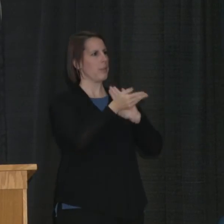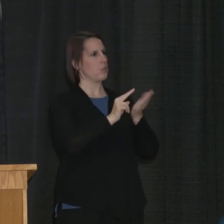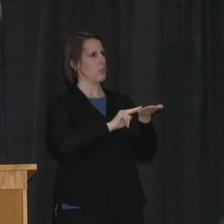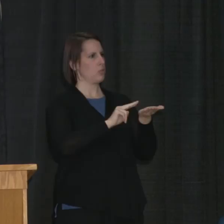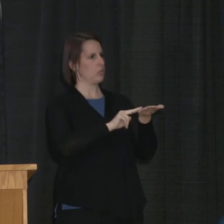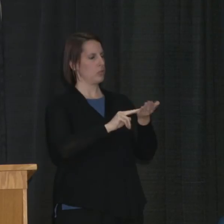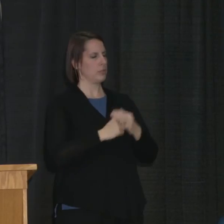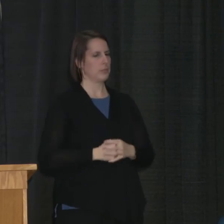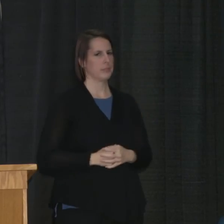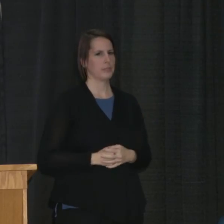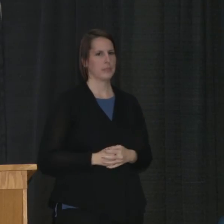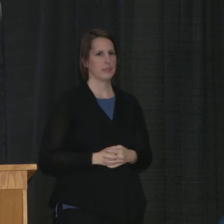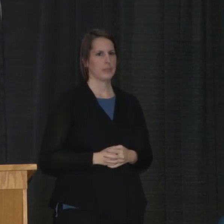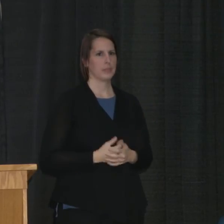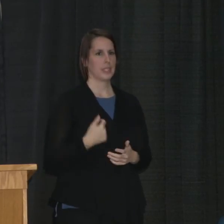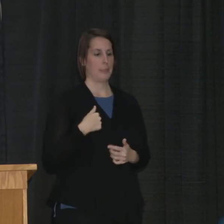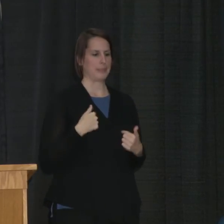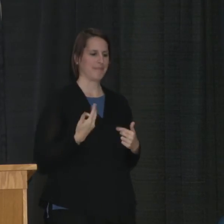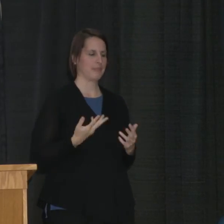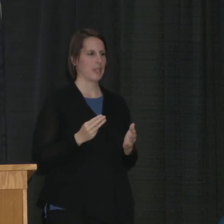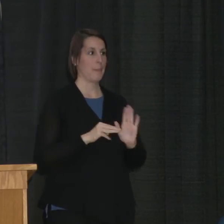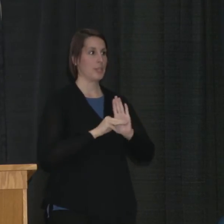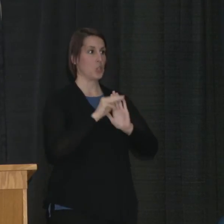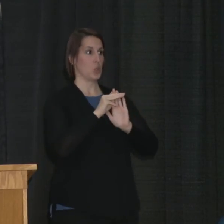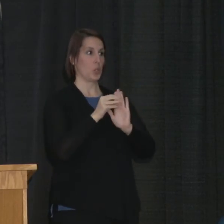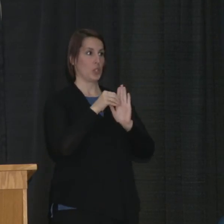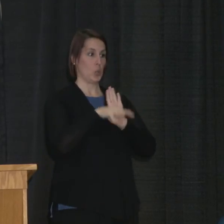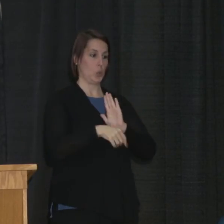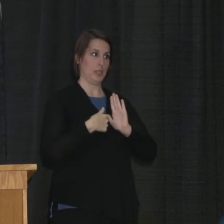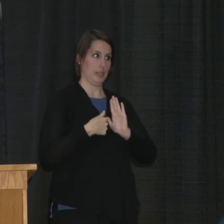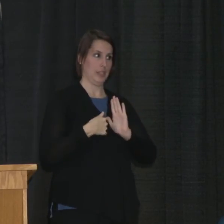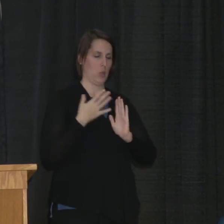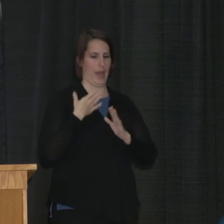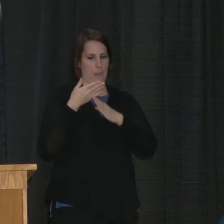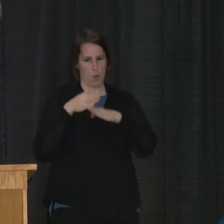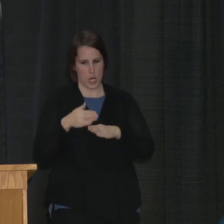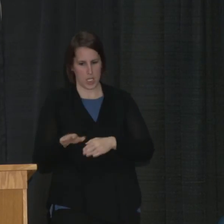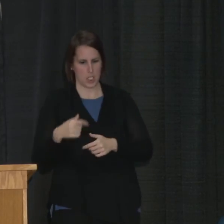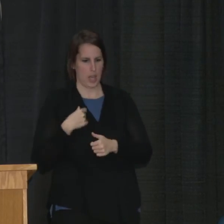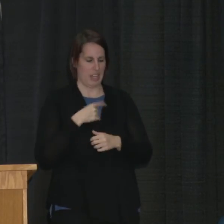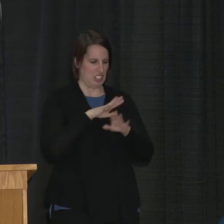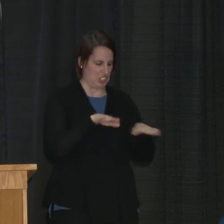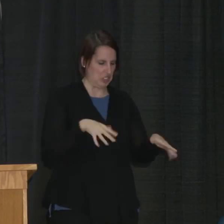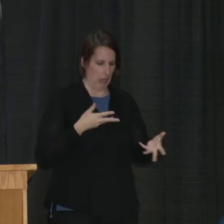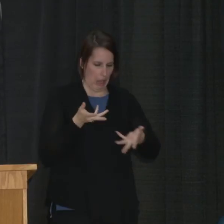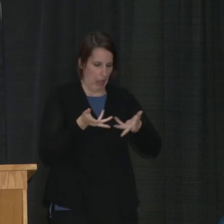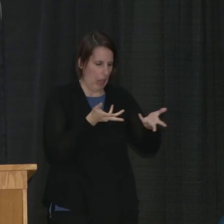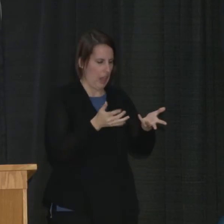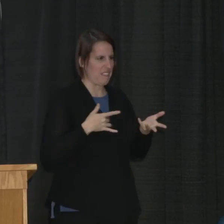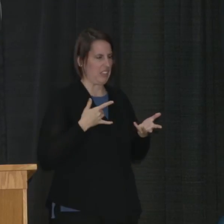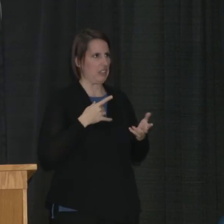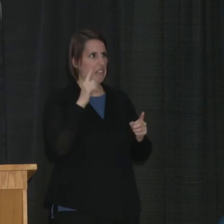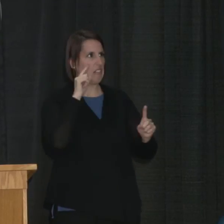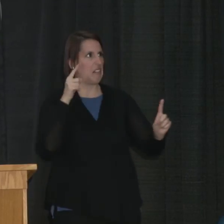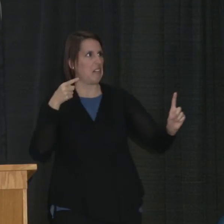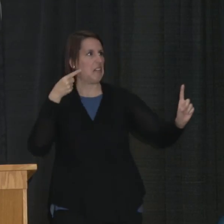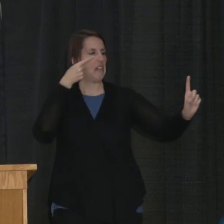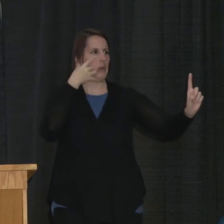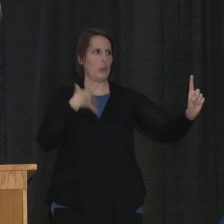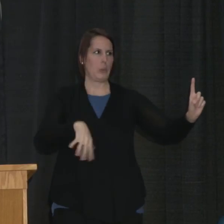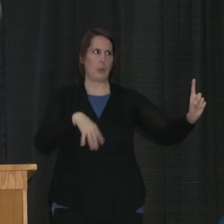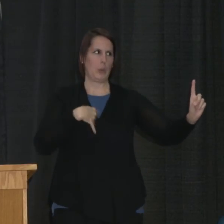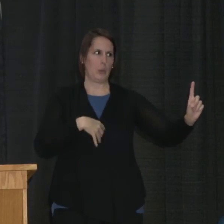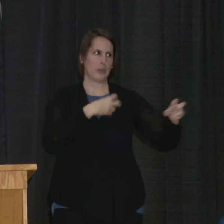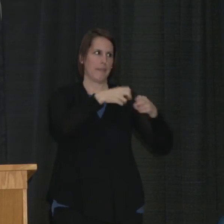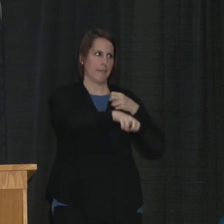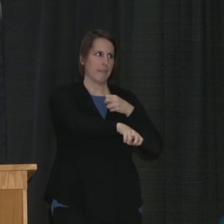honest, as a mature student with a mortgage and much responsibility, it was an intimidating ambition.